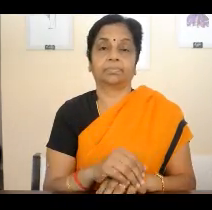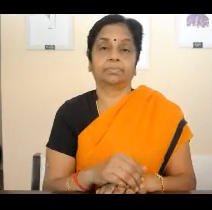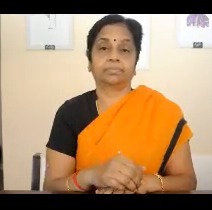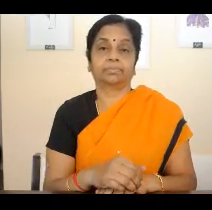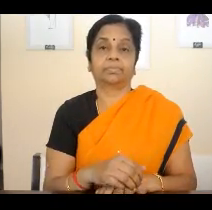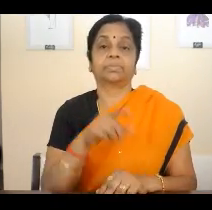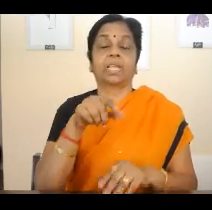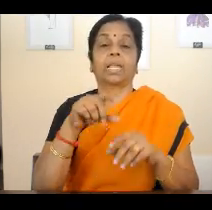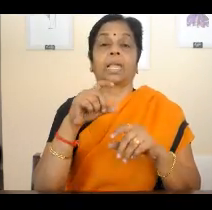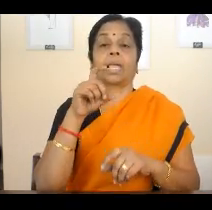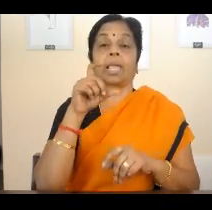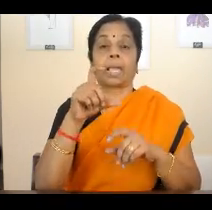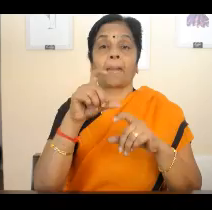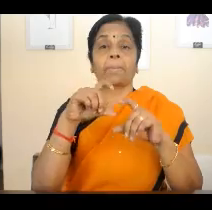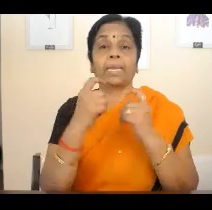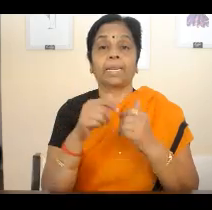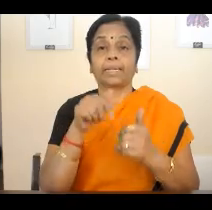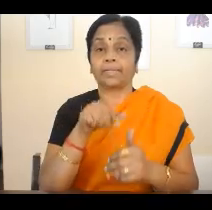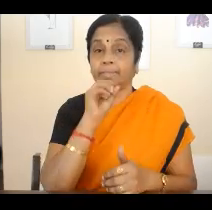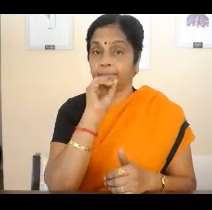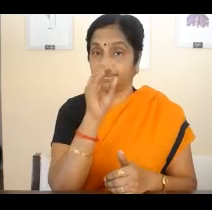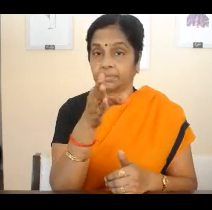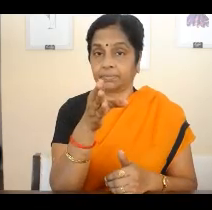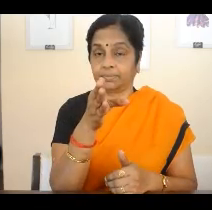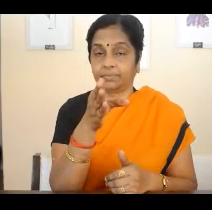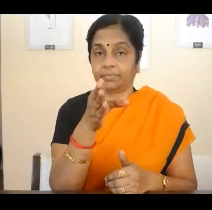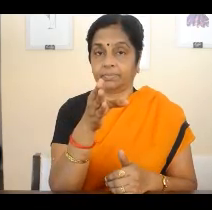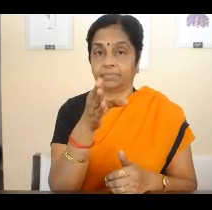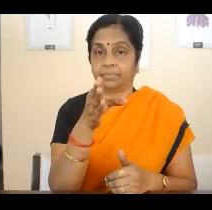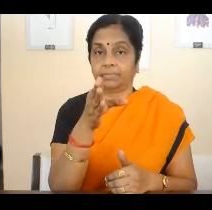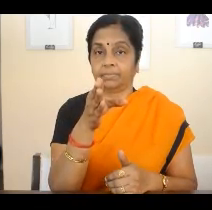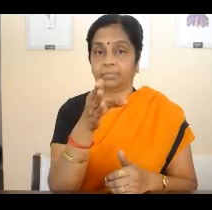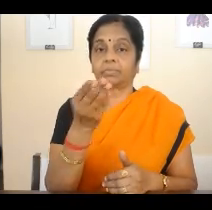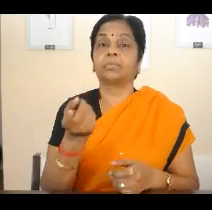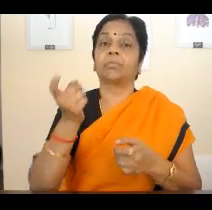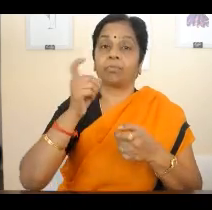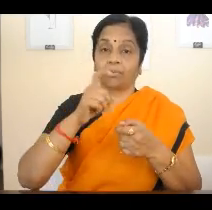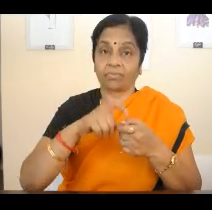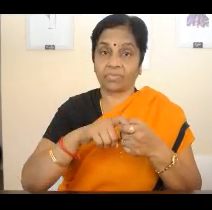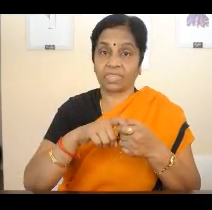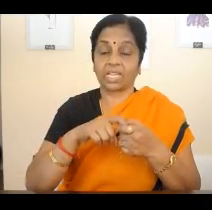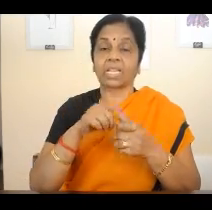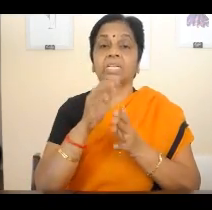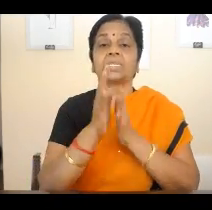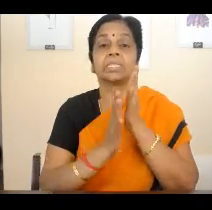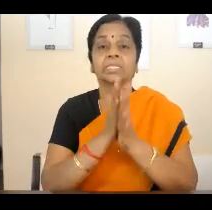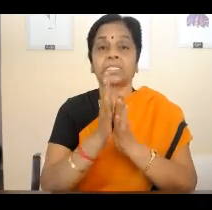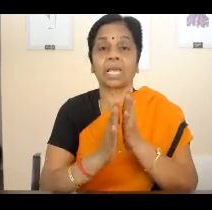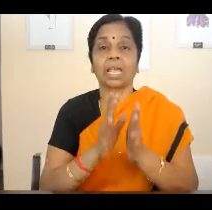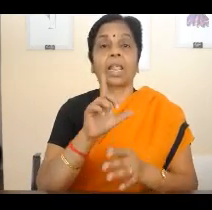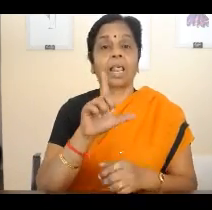The committee suggested that inclusion of sign language